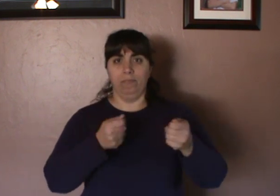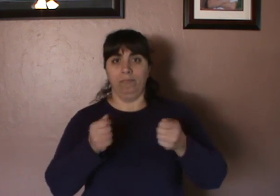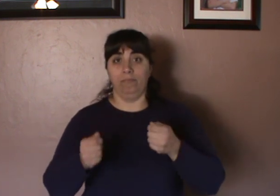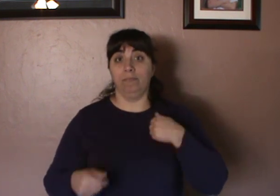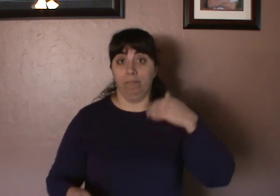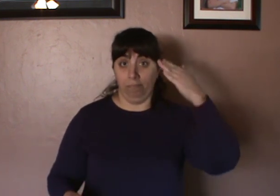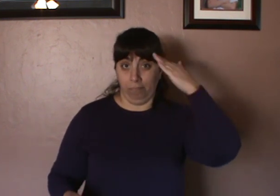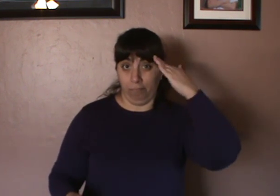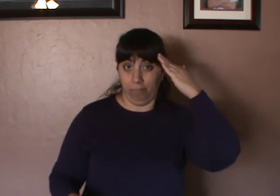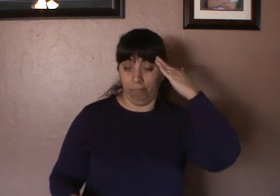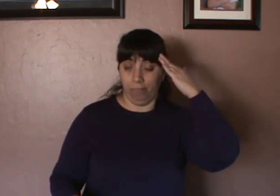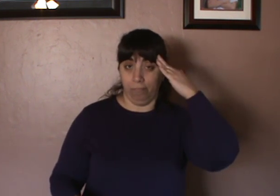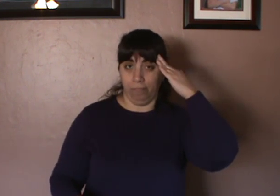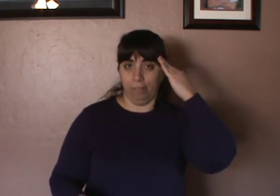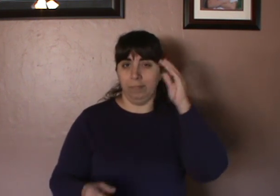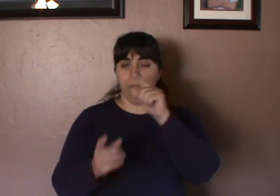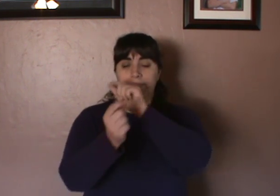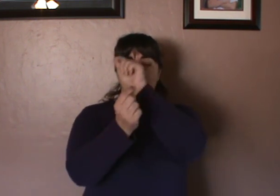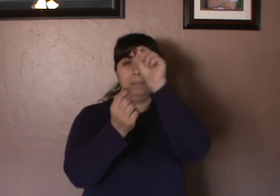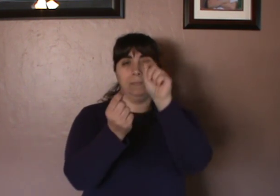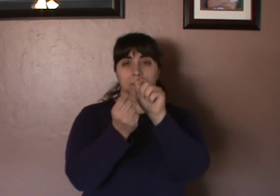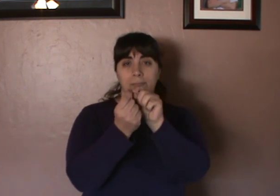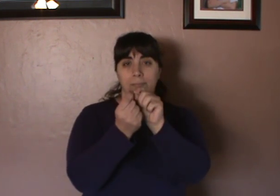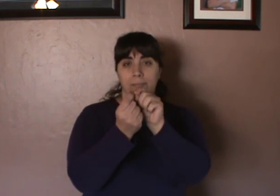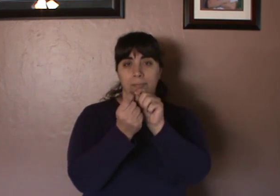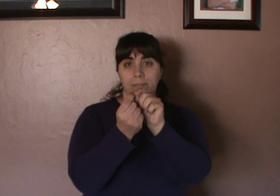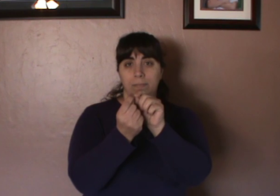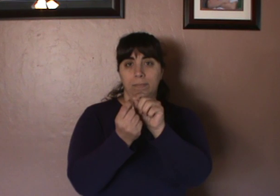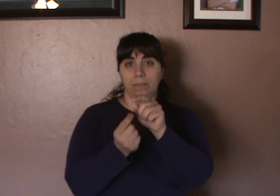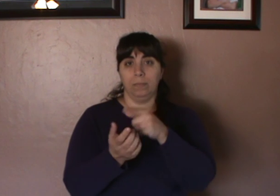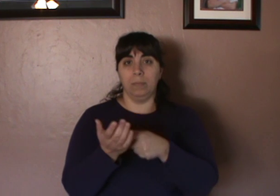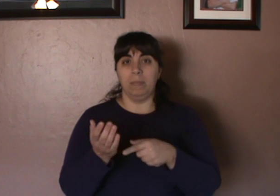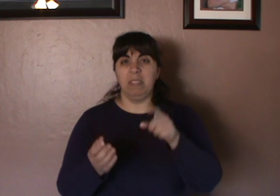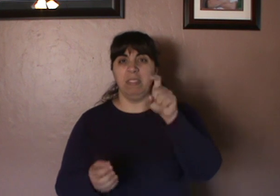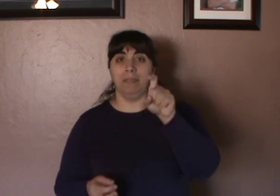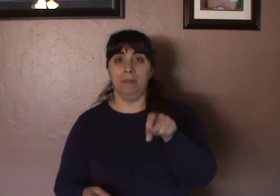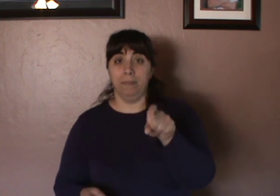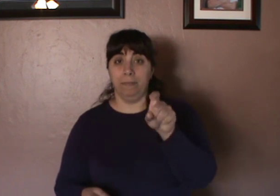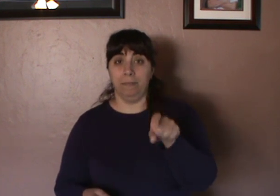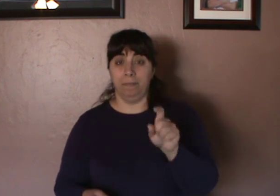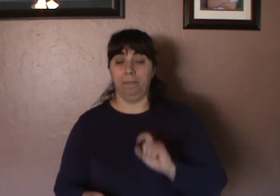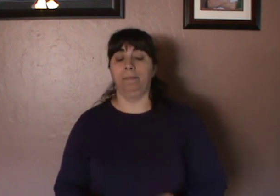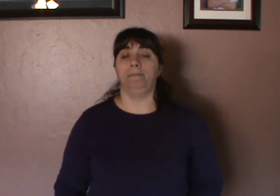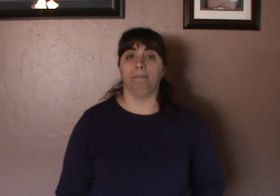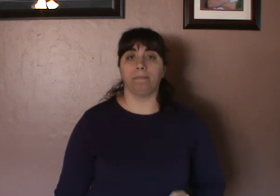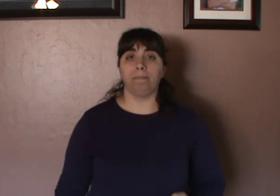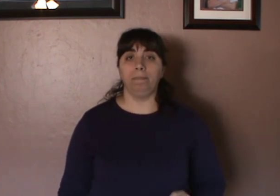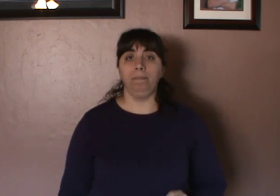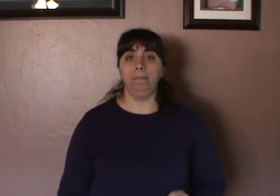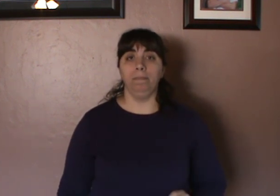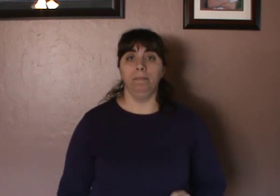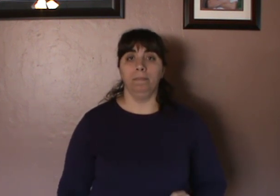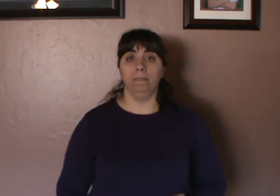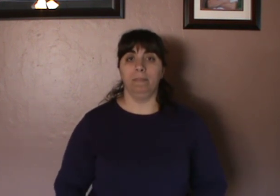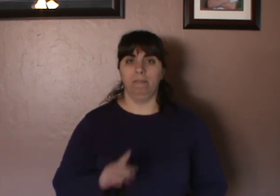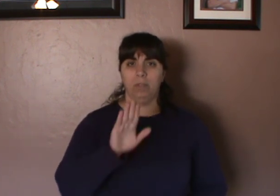over. I know. Exactly what they need. And even